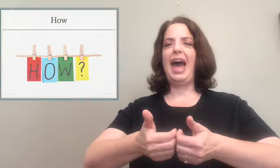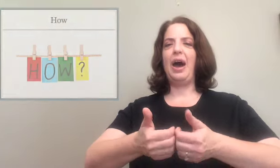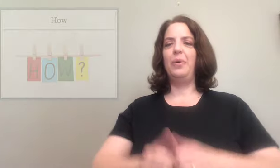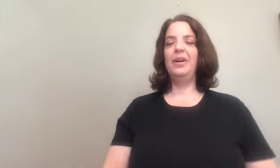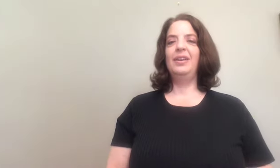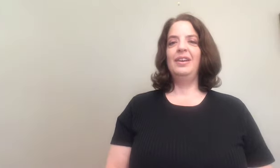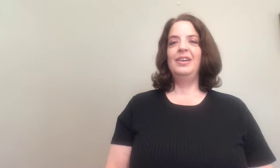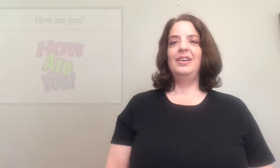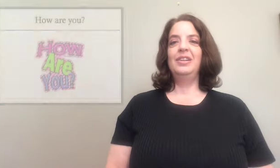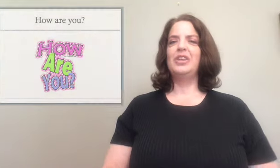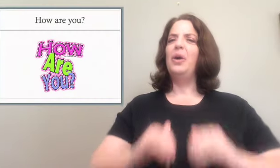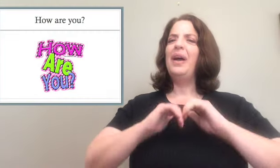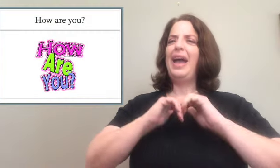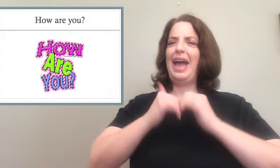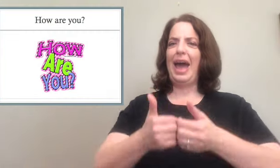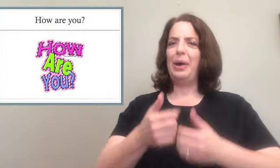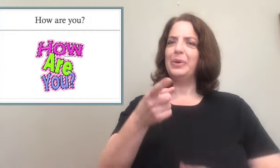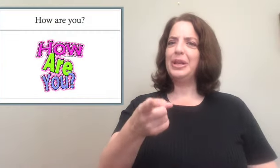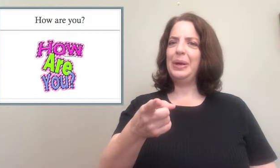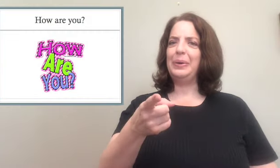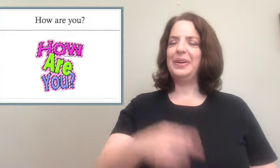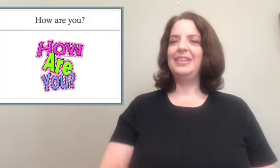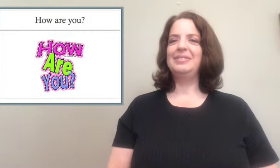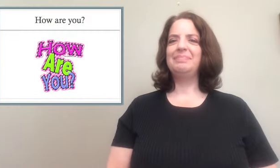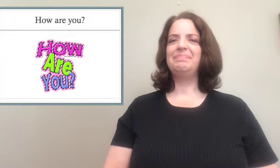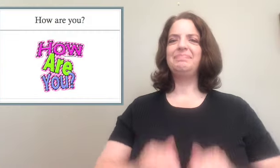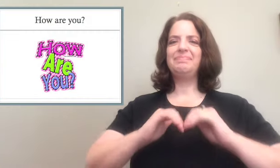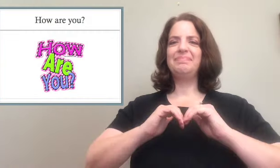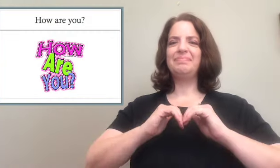How? So, how are you?